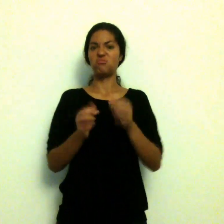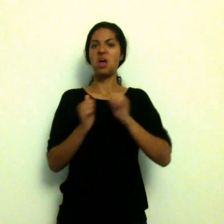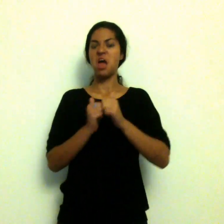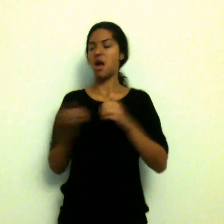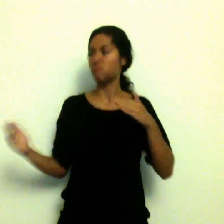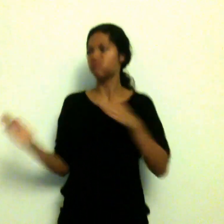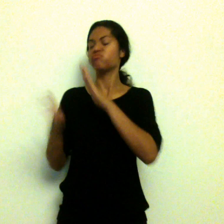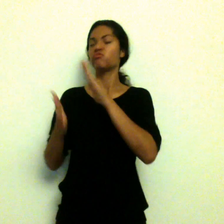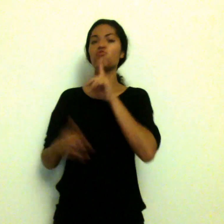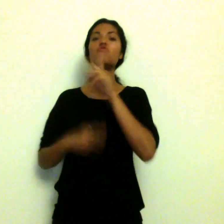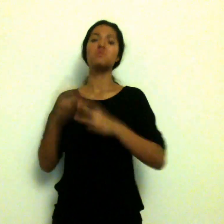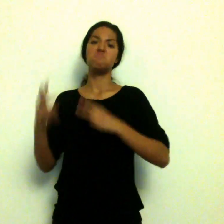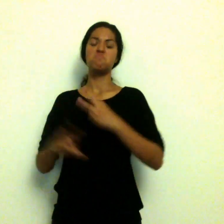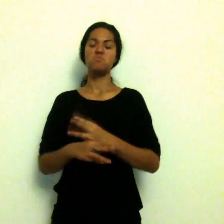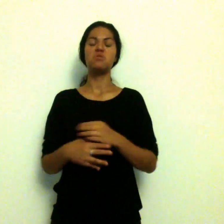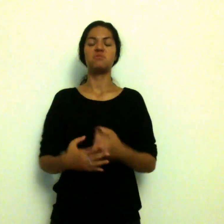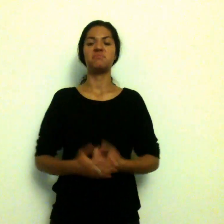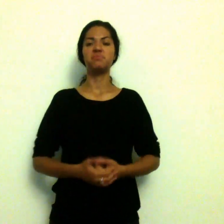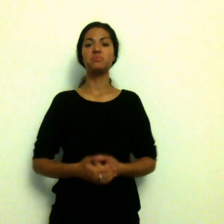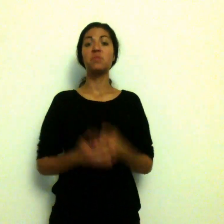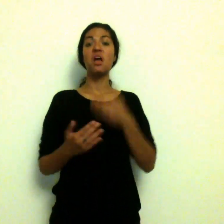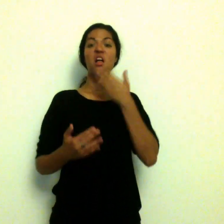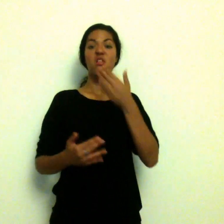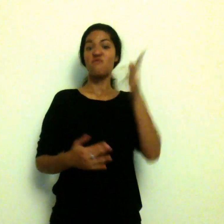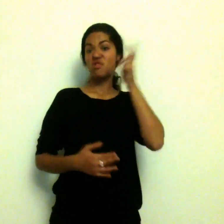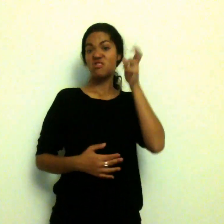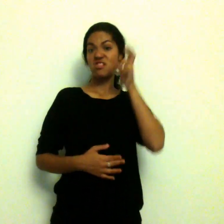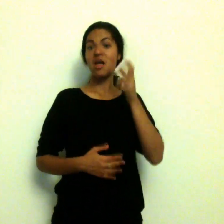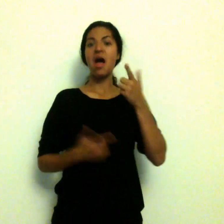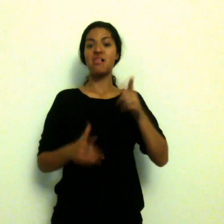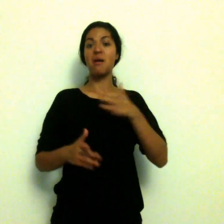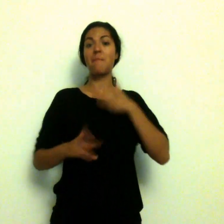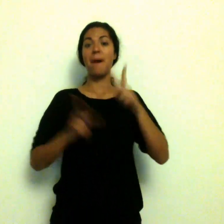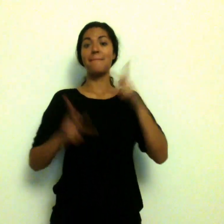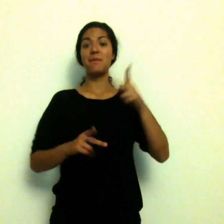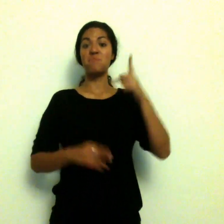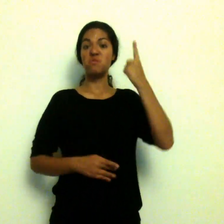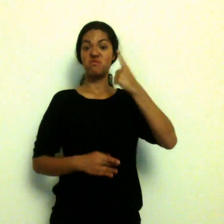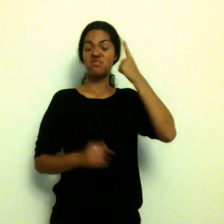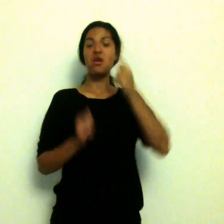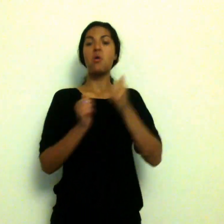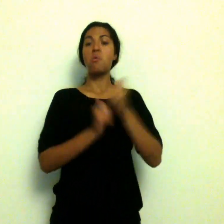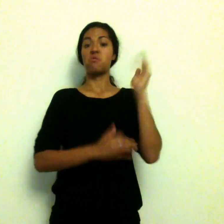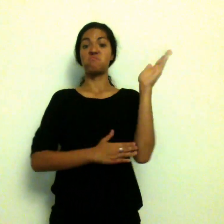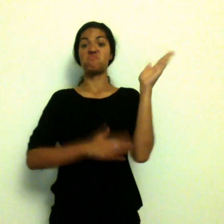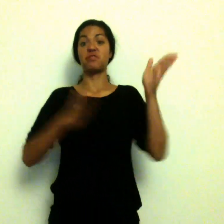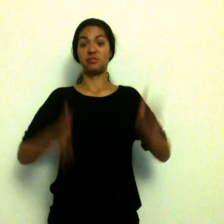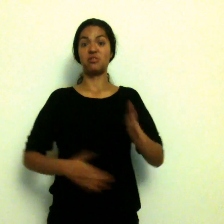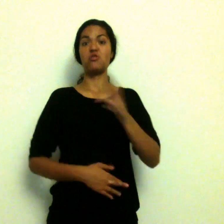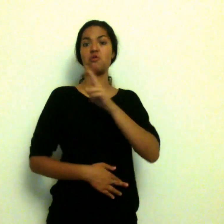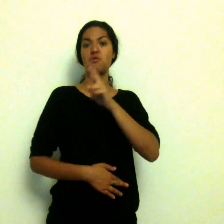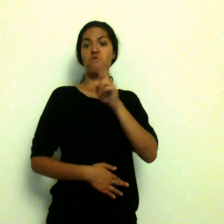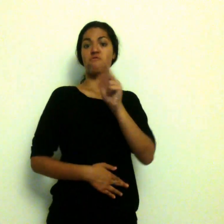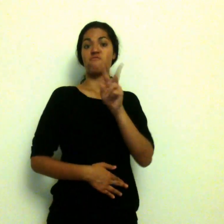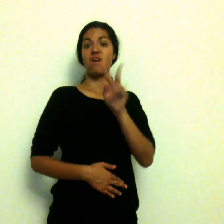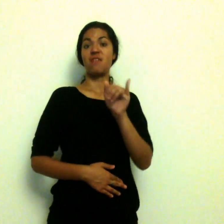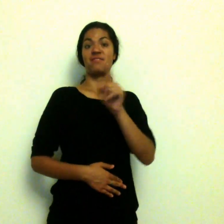author and apologist Ravi Zacharias. This week and next, Ravi is looking at the life of Jacob. He became one of the